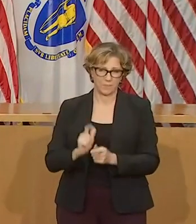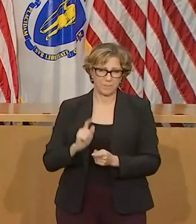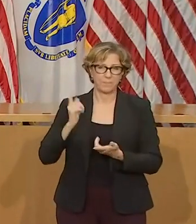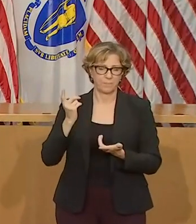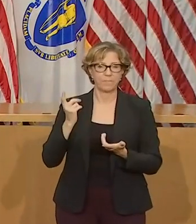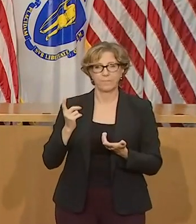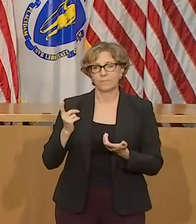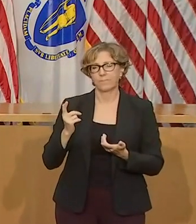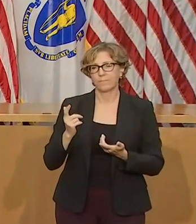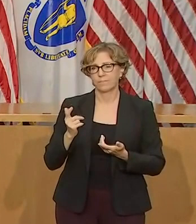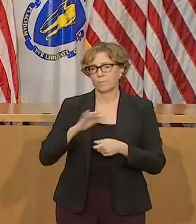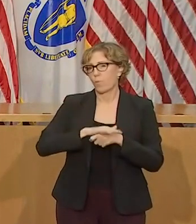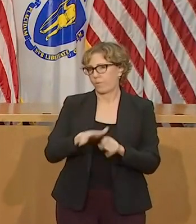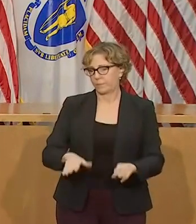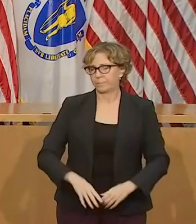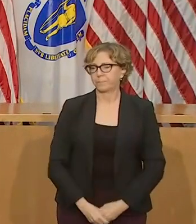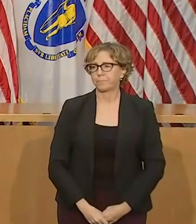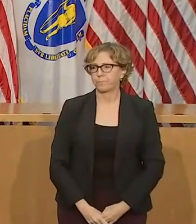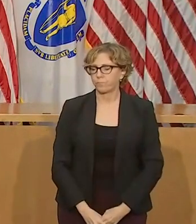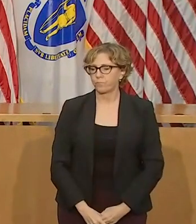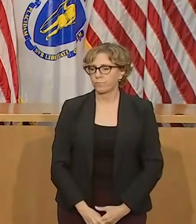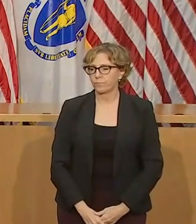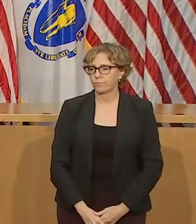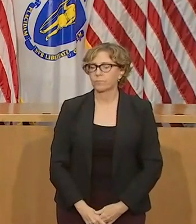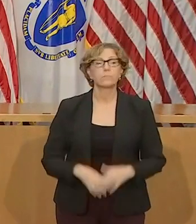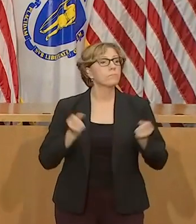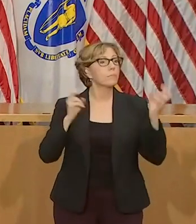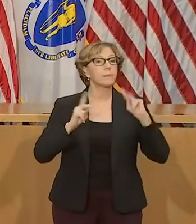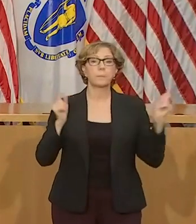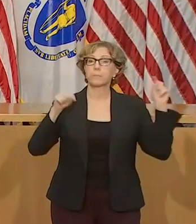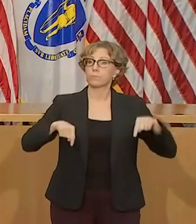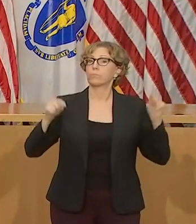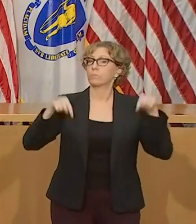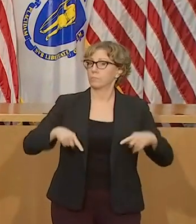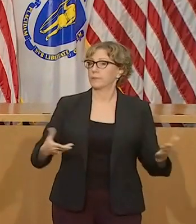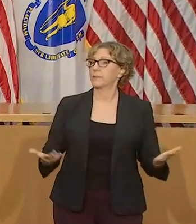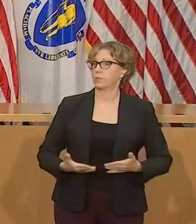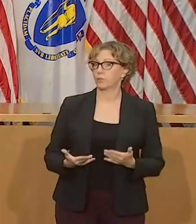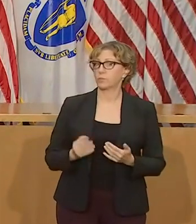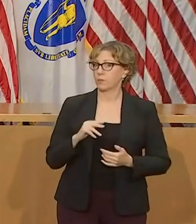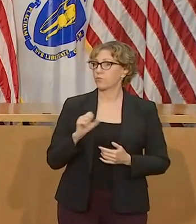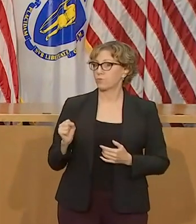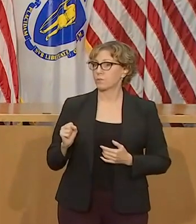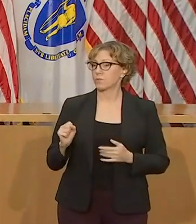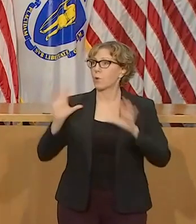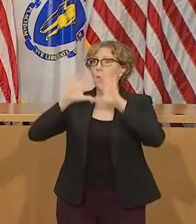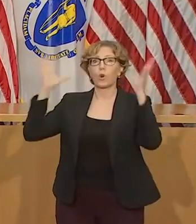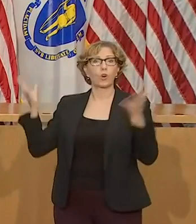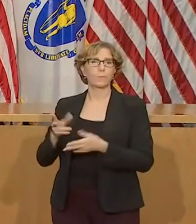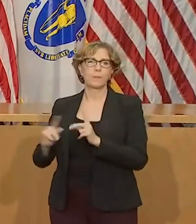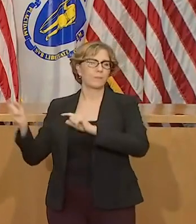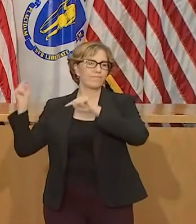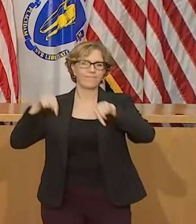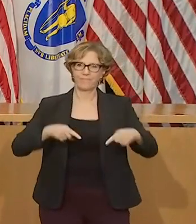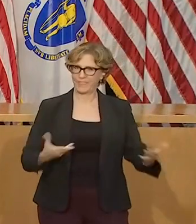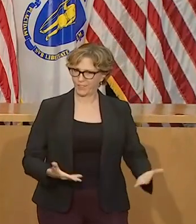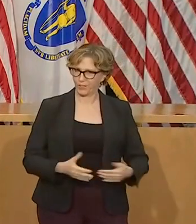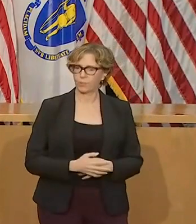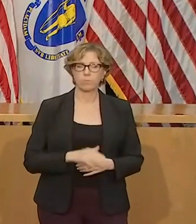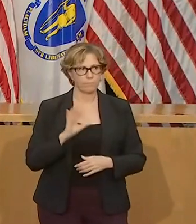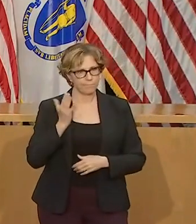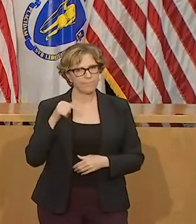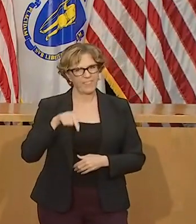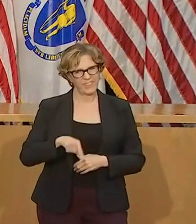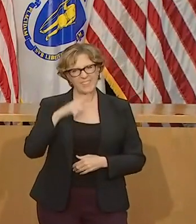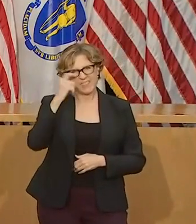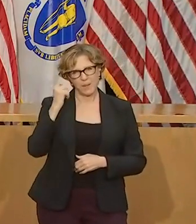We're home to many destinations that people usually travel to visit from all over the world, and there's no doubt this season